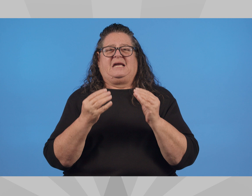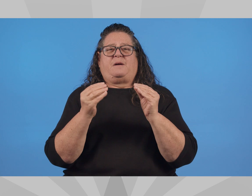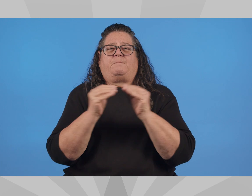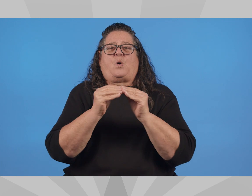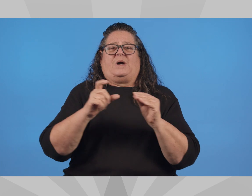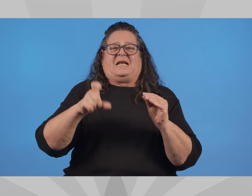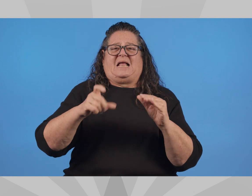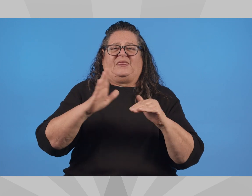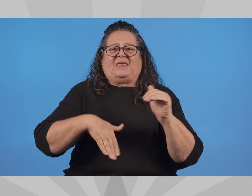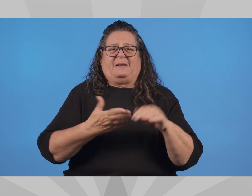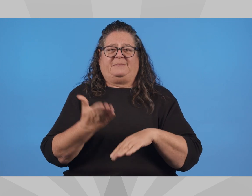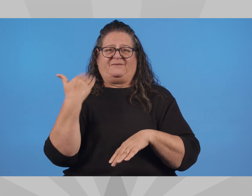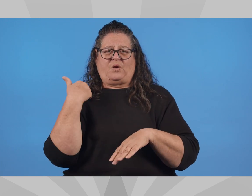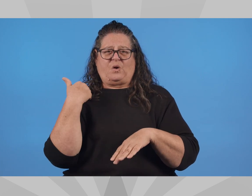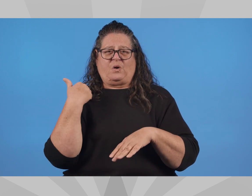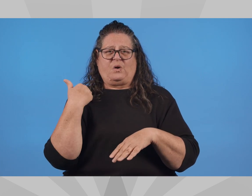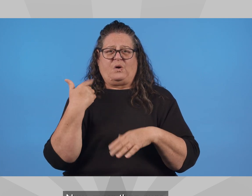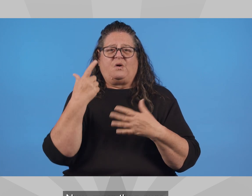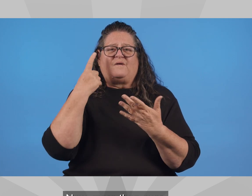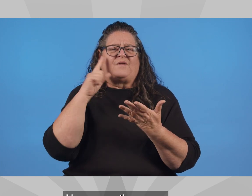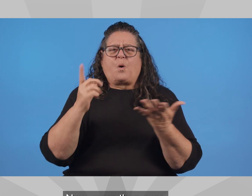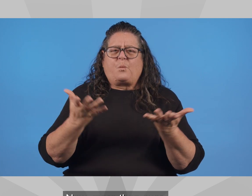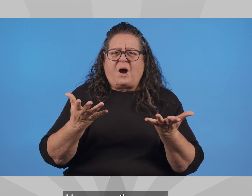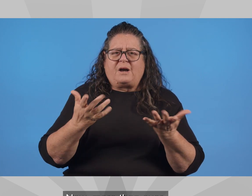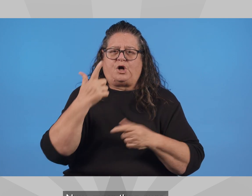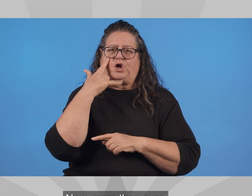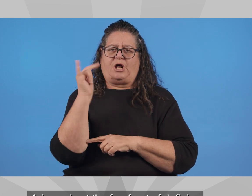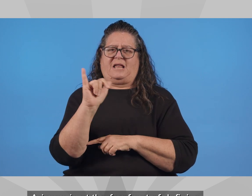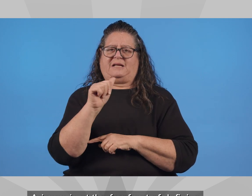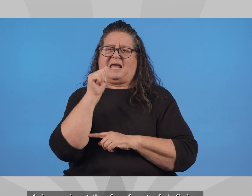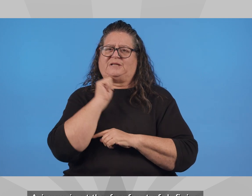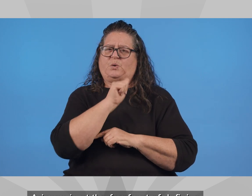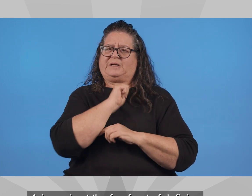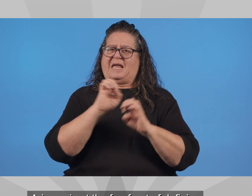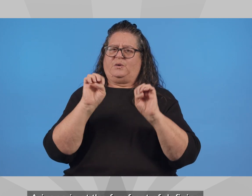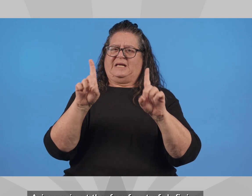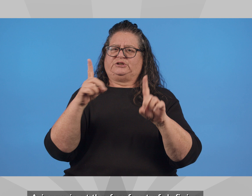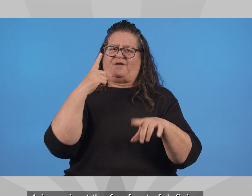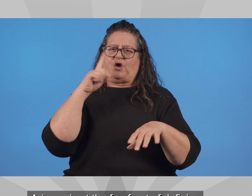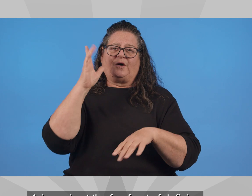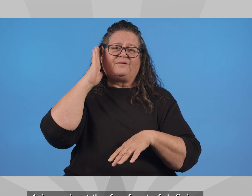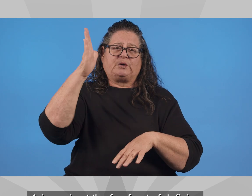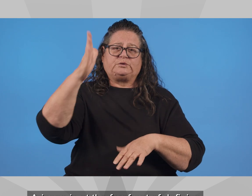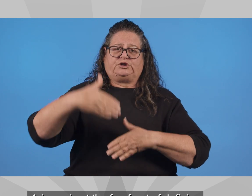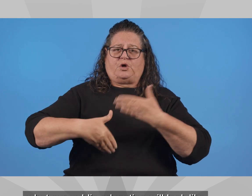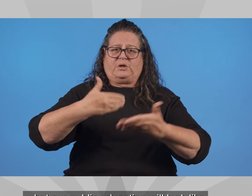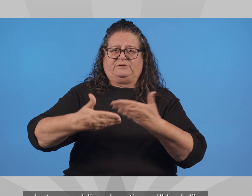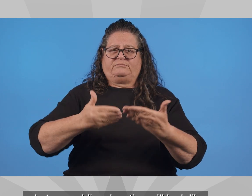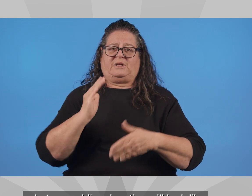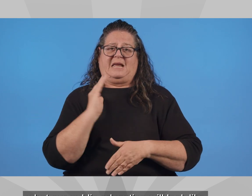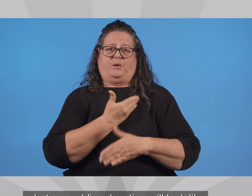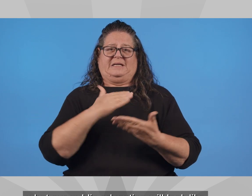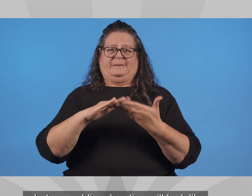Now more than ever, Arizona is at the forefront of defining what